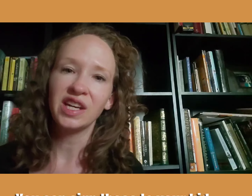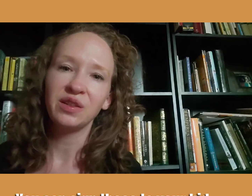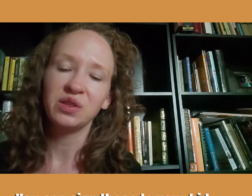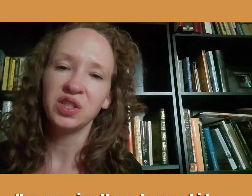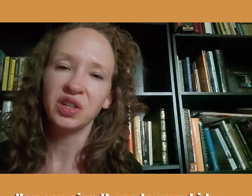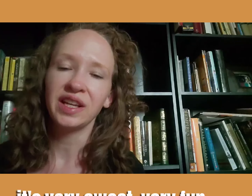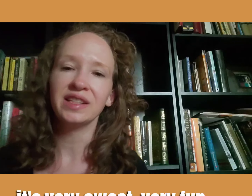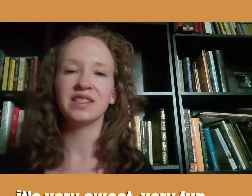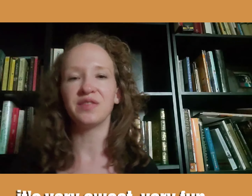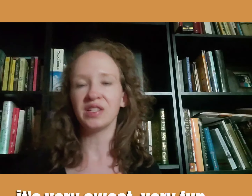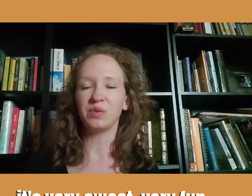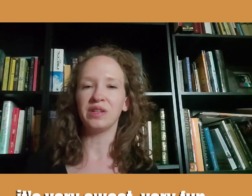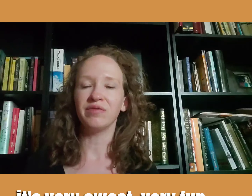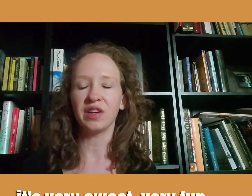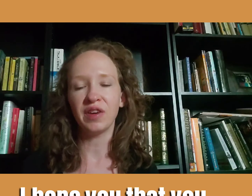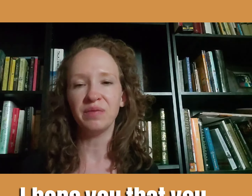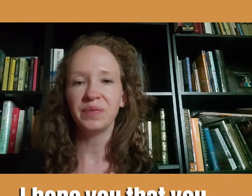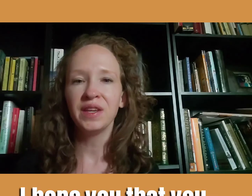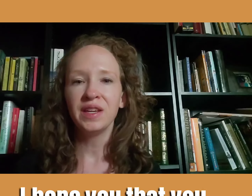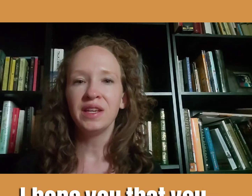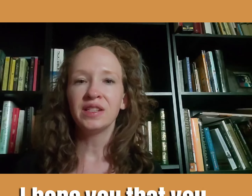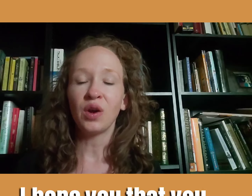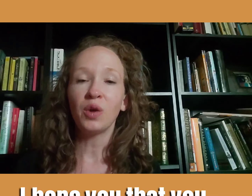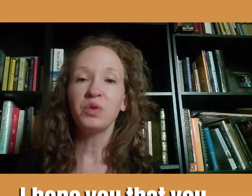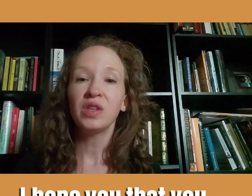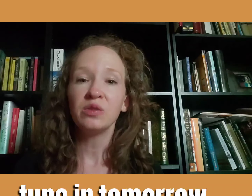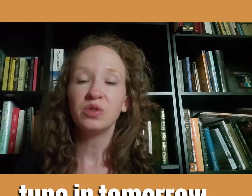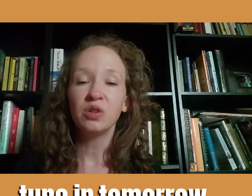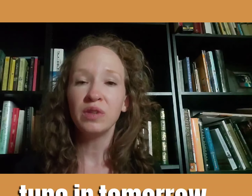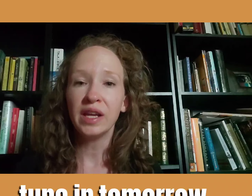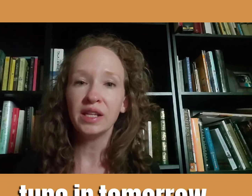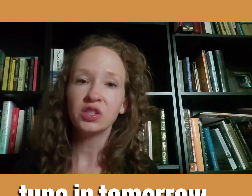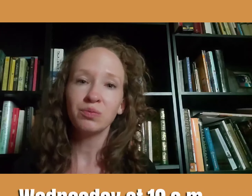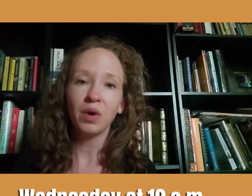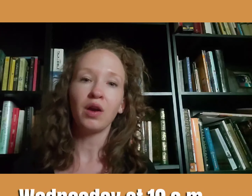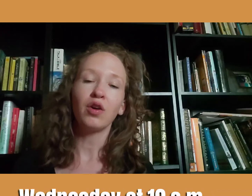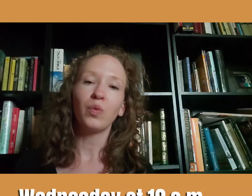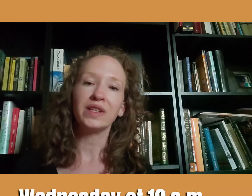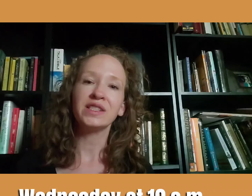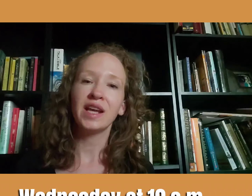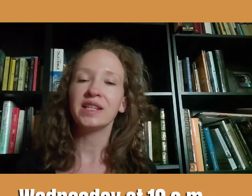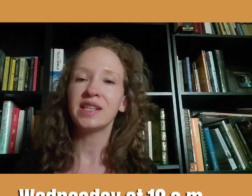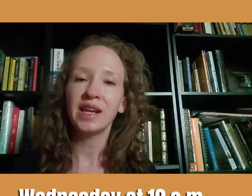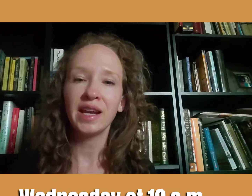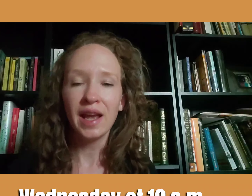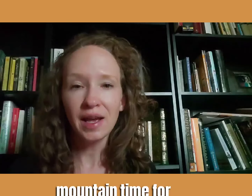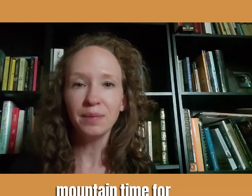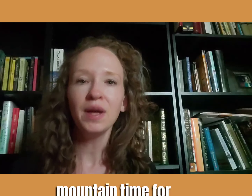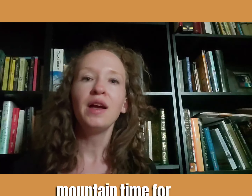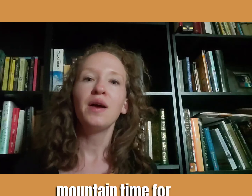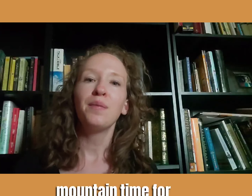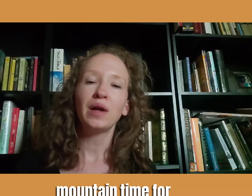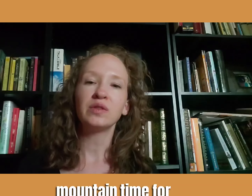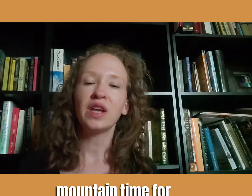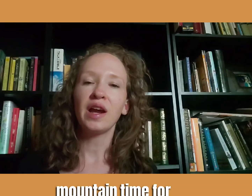sign those to your kids it's very sweet very fun so I hope you that you tune in tomorrow Wednesday at 10 a.m. mountain time